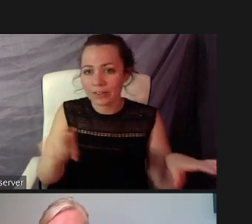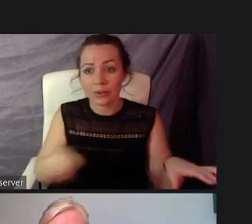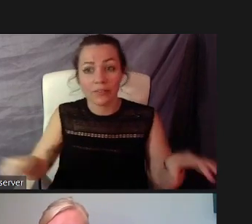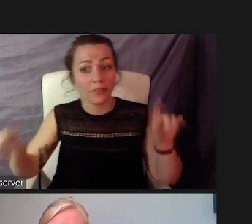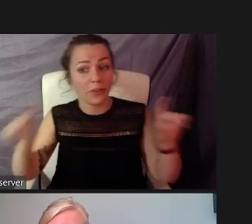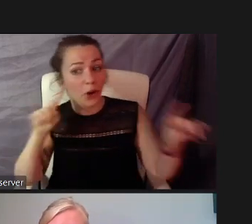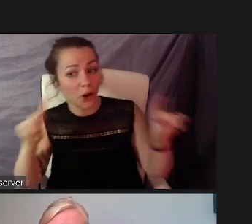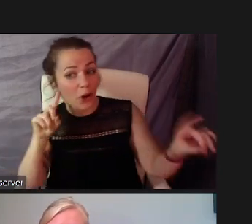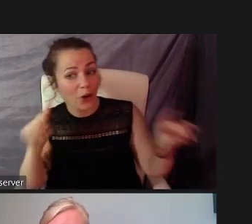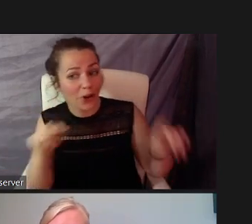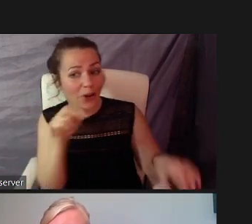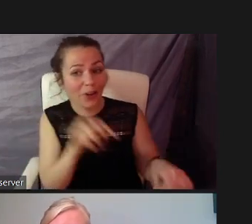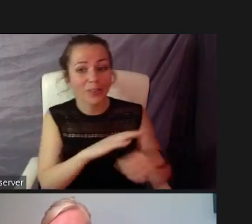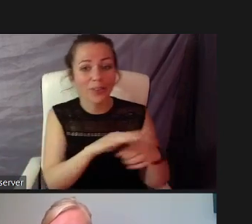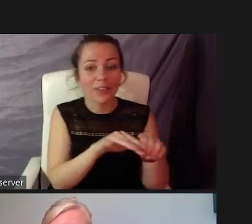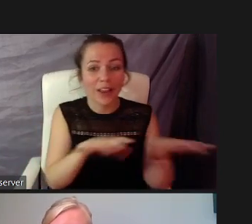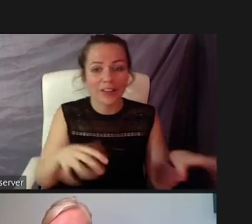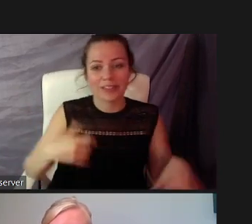lot.